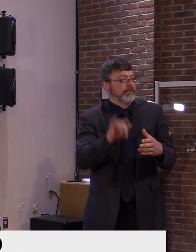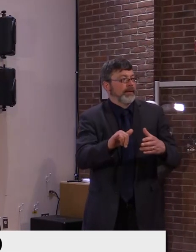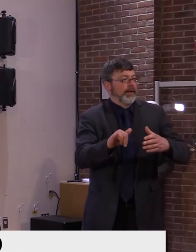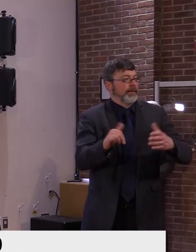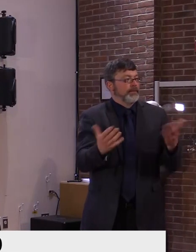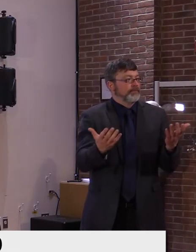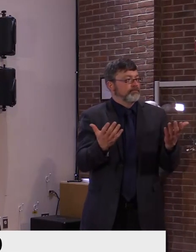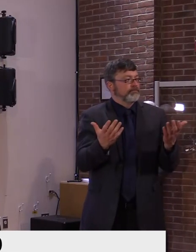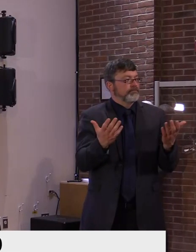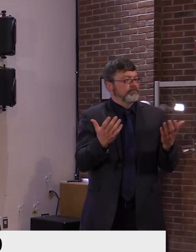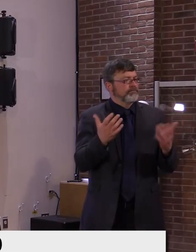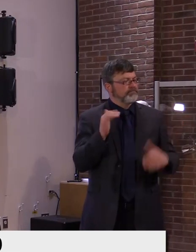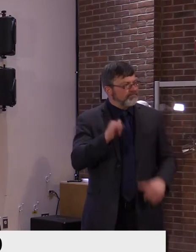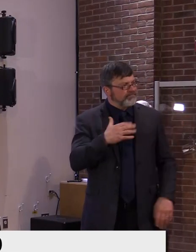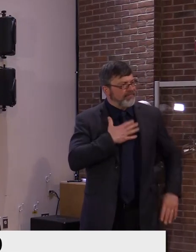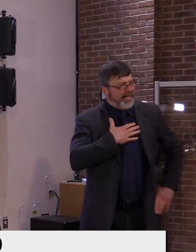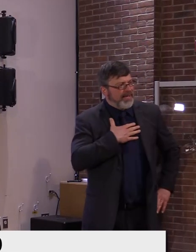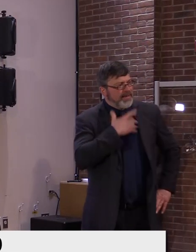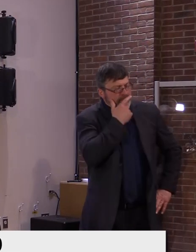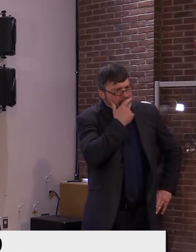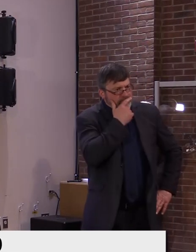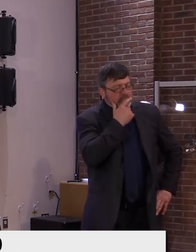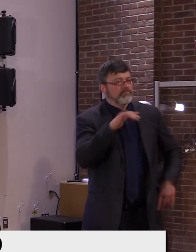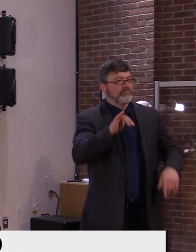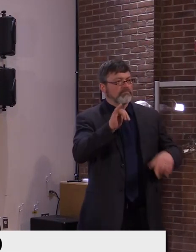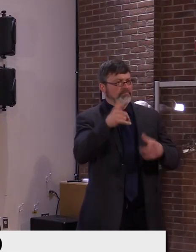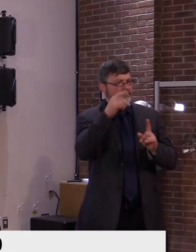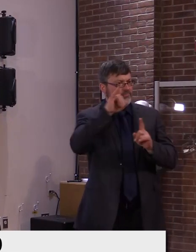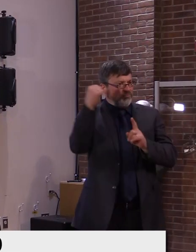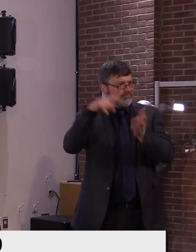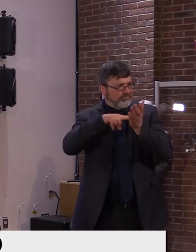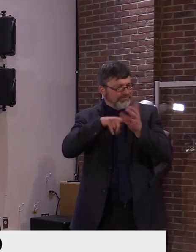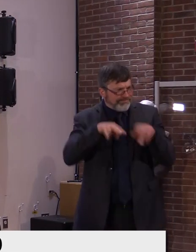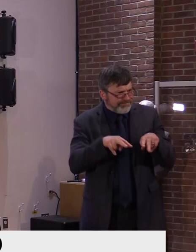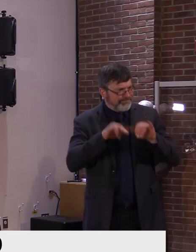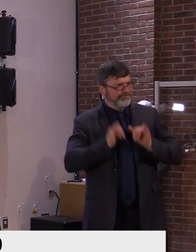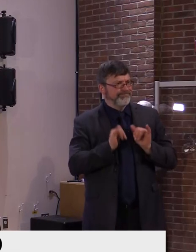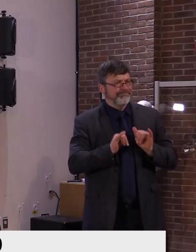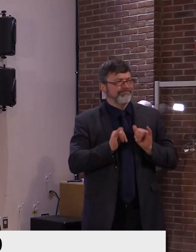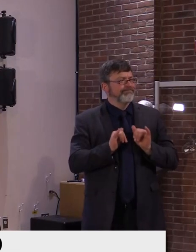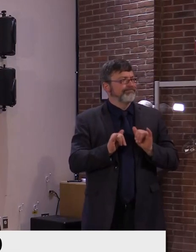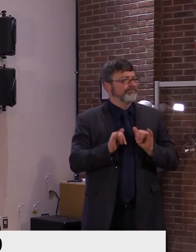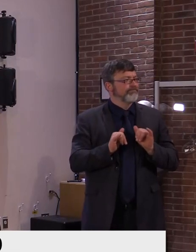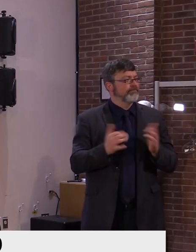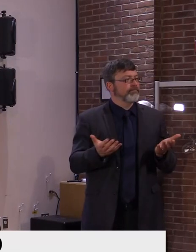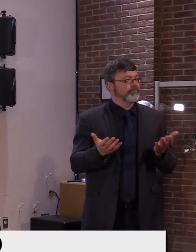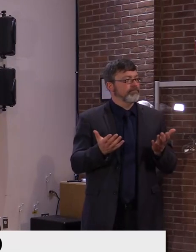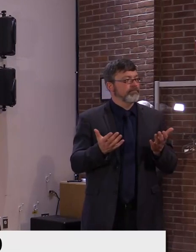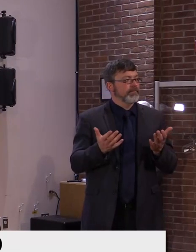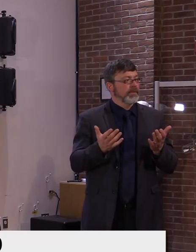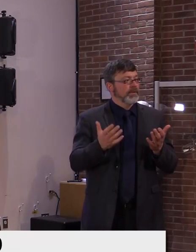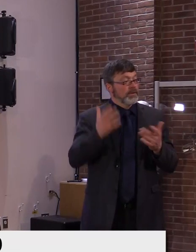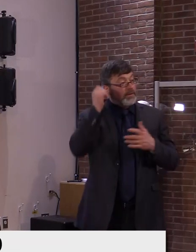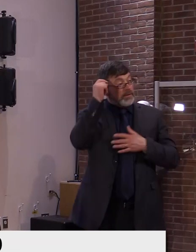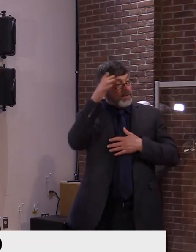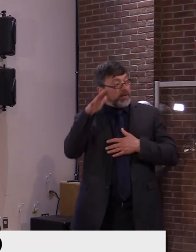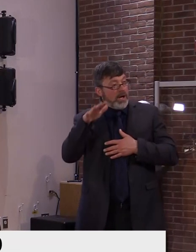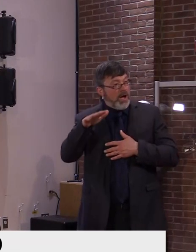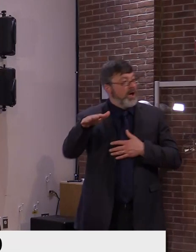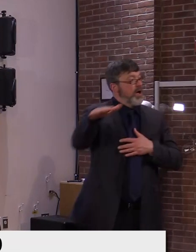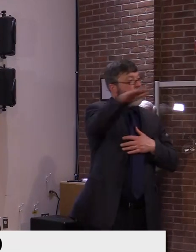1 in 1 million, have been reported at this point in time. Just think about that in comparison to